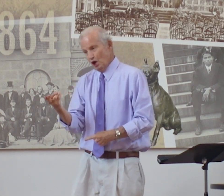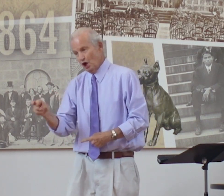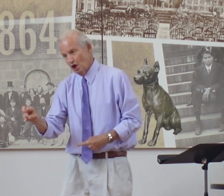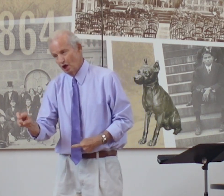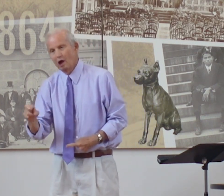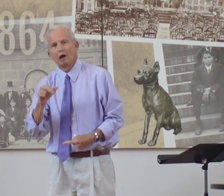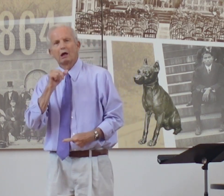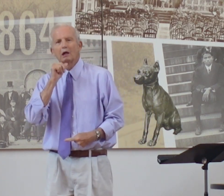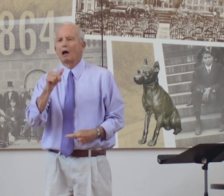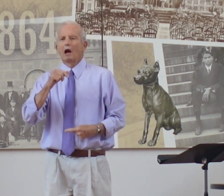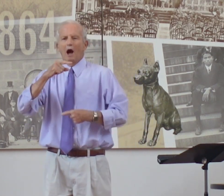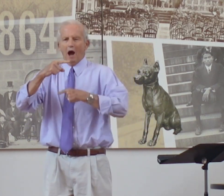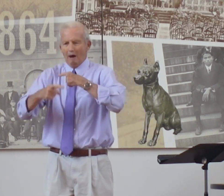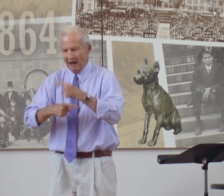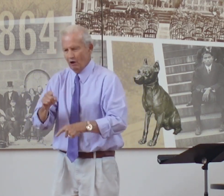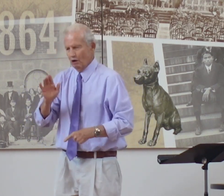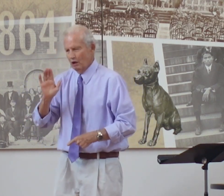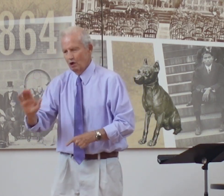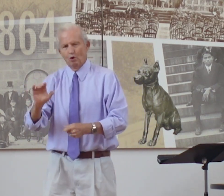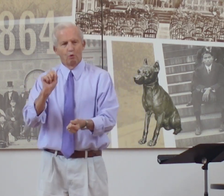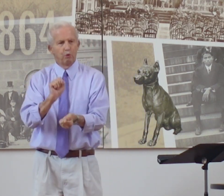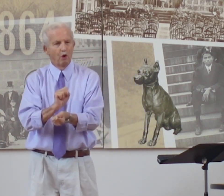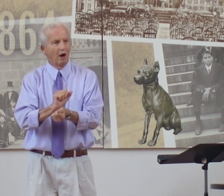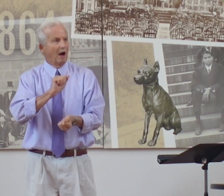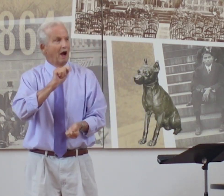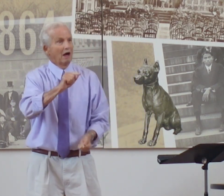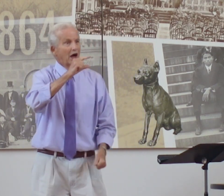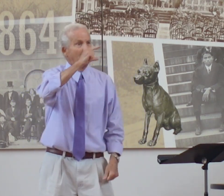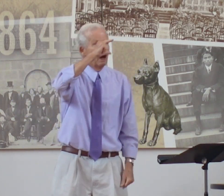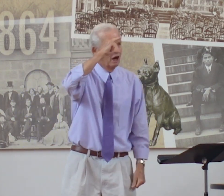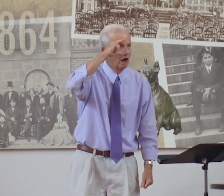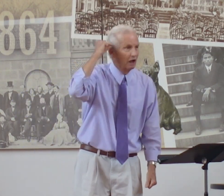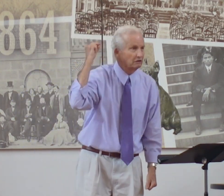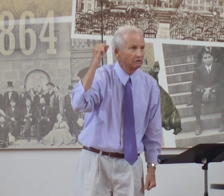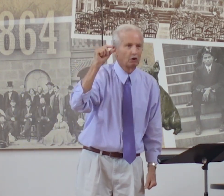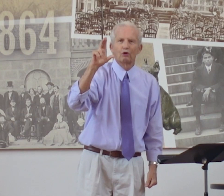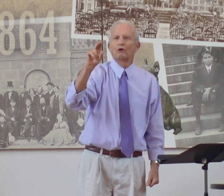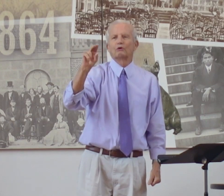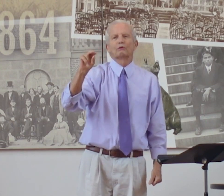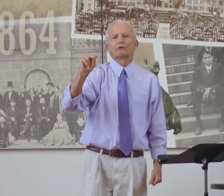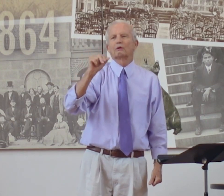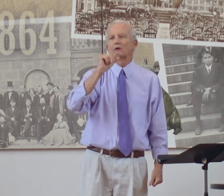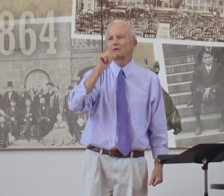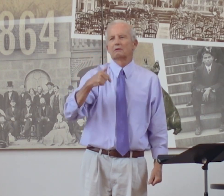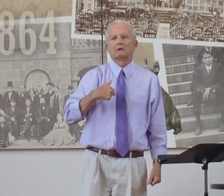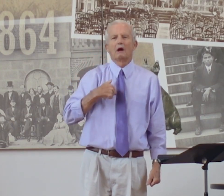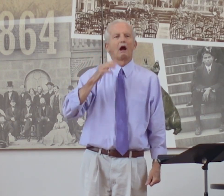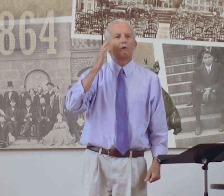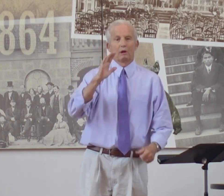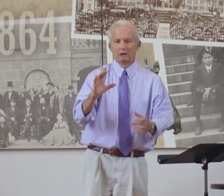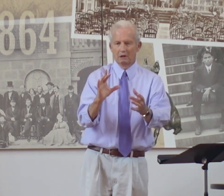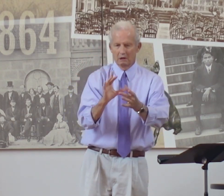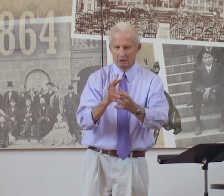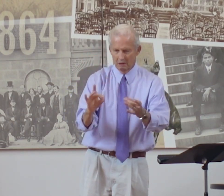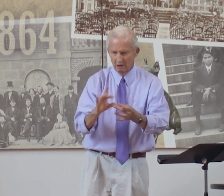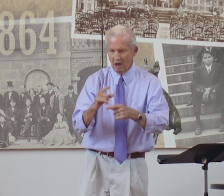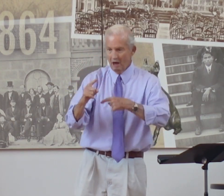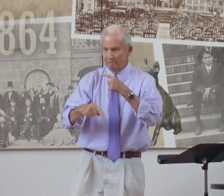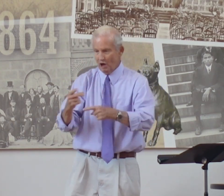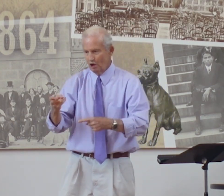And what I'll say about her is it was not about her work at Gallaudet University, not to me anyway.